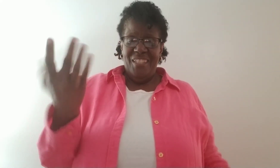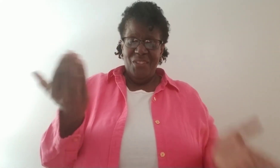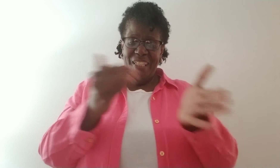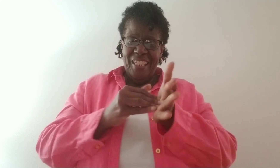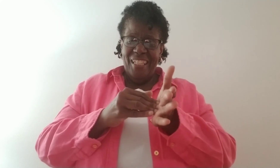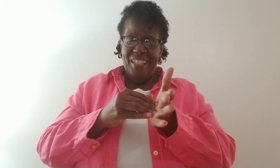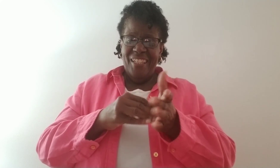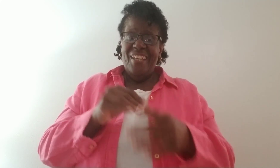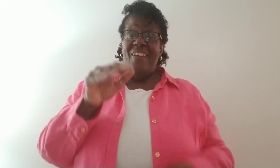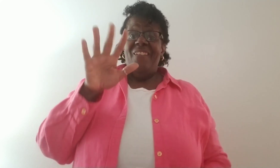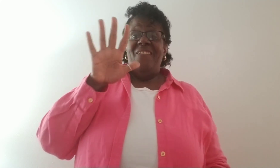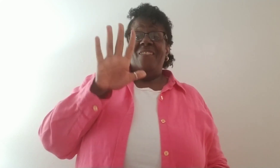Let's do it again.